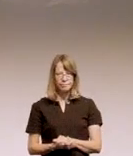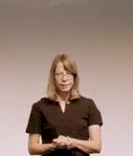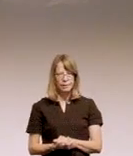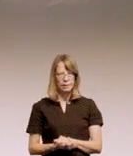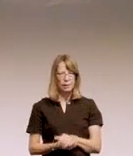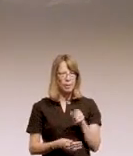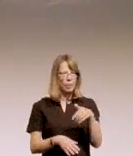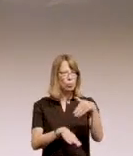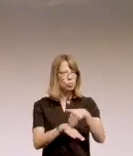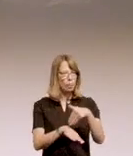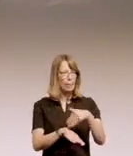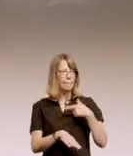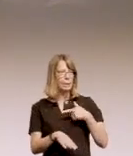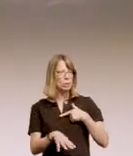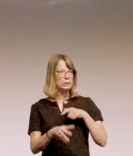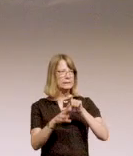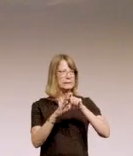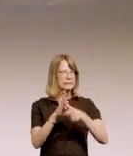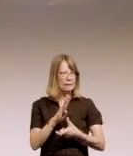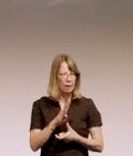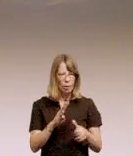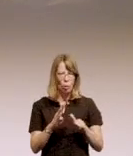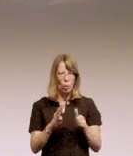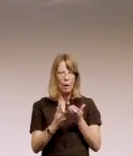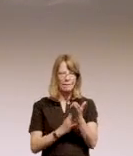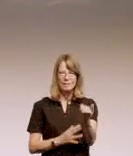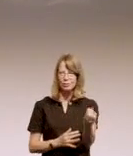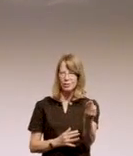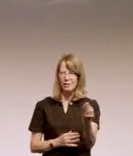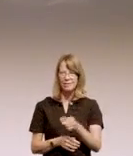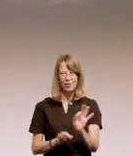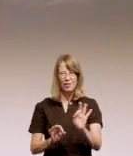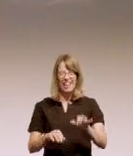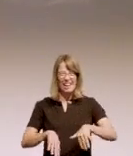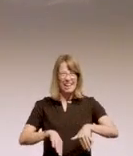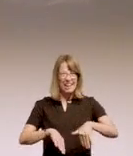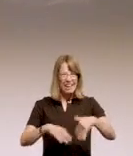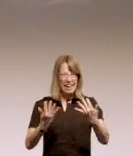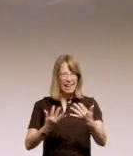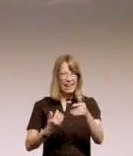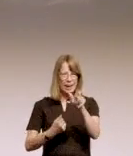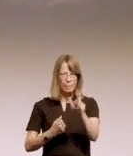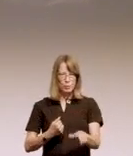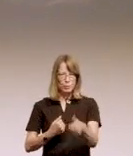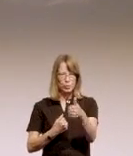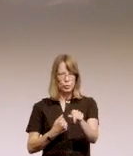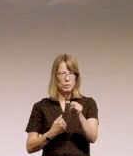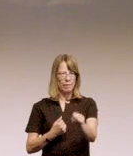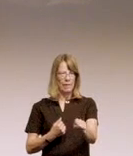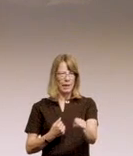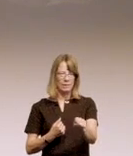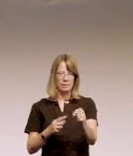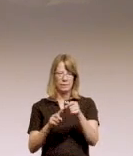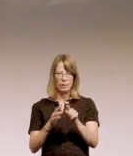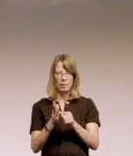unique to the disability community or the accessible community by any means. Any human being interacting with the portal would have